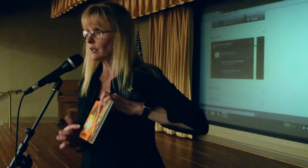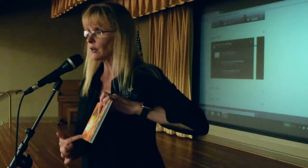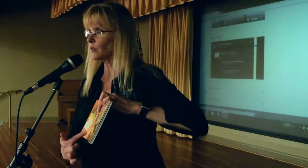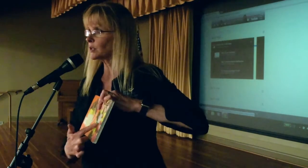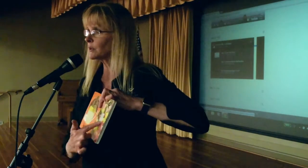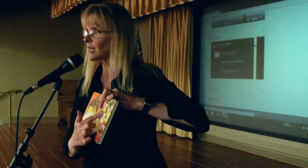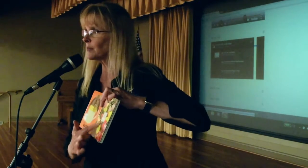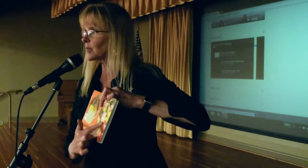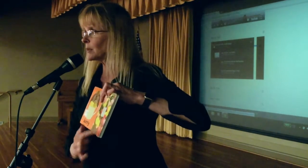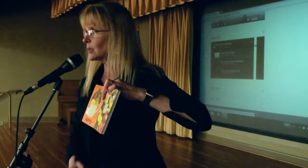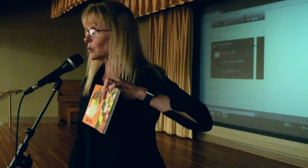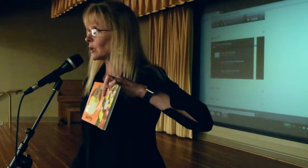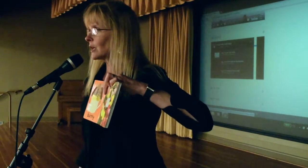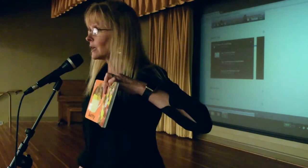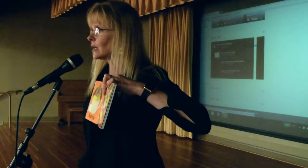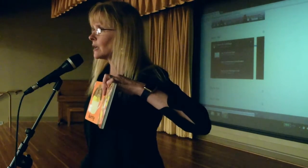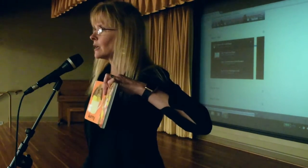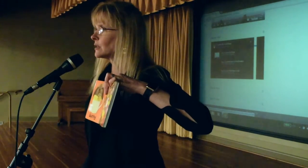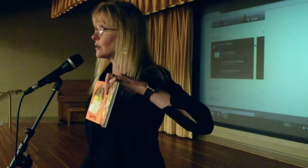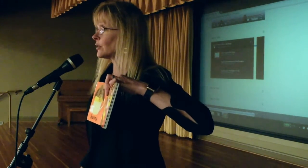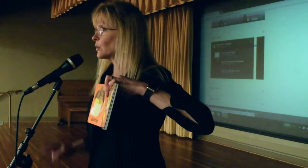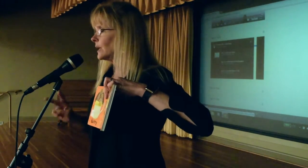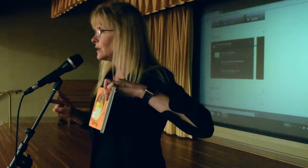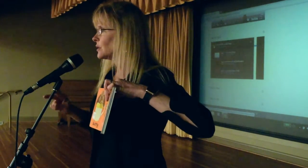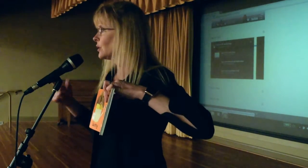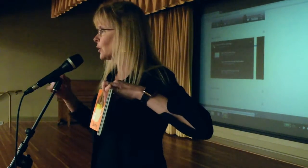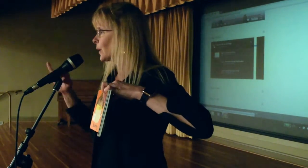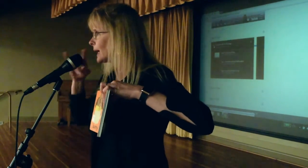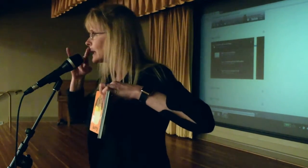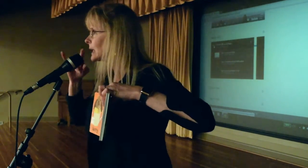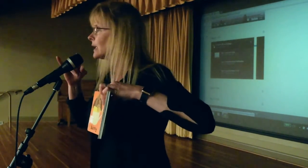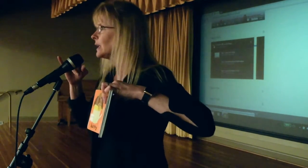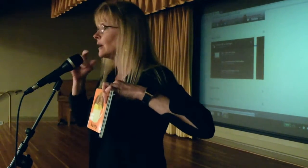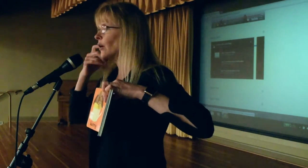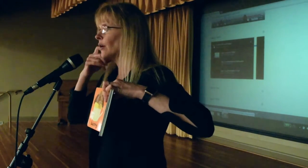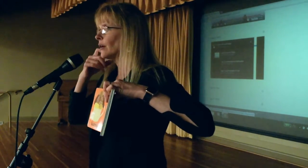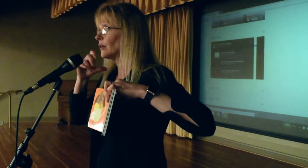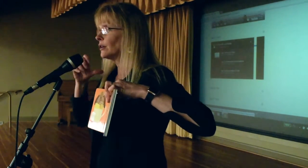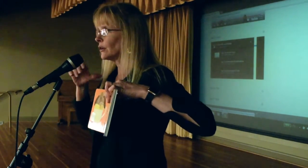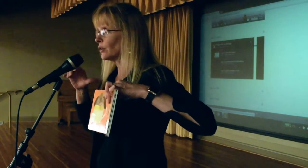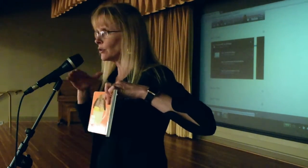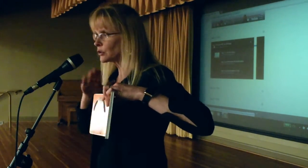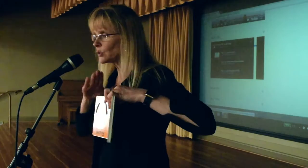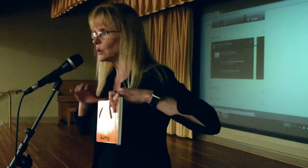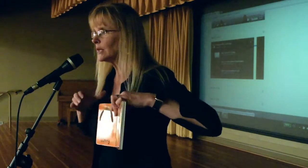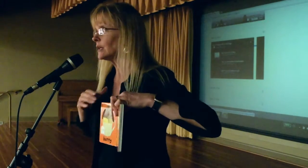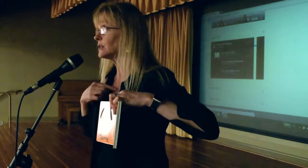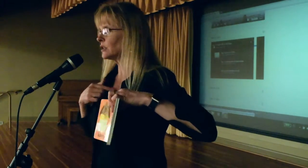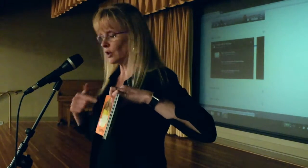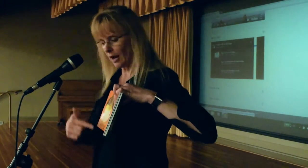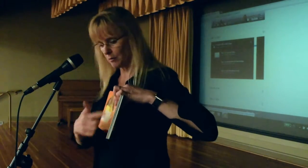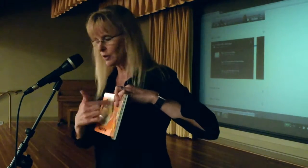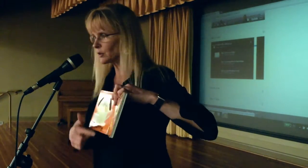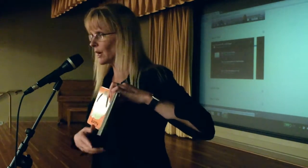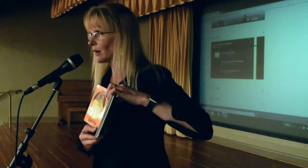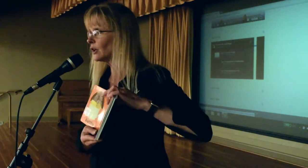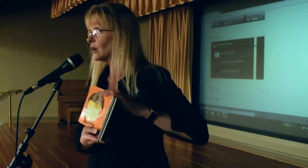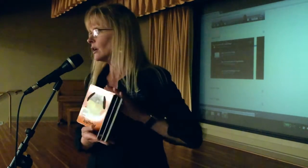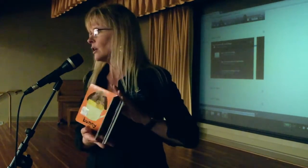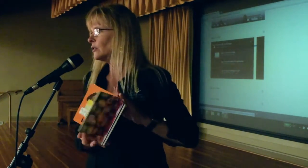younger ones, we take them in the book. So if you're reading to your grandkid or, you know, your school kids and you have books around, you